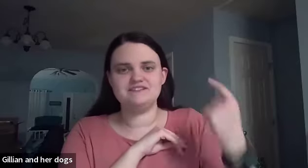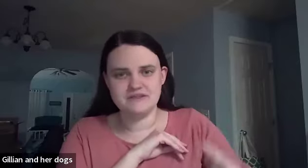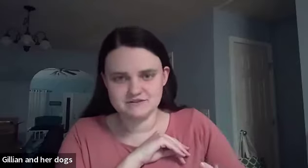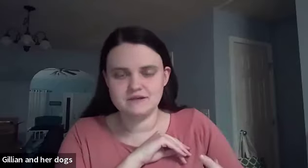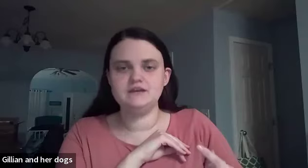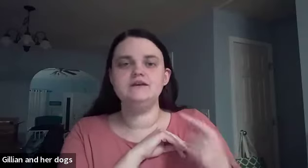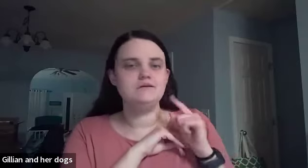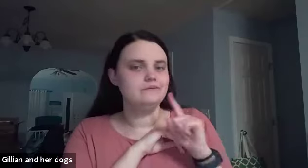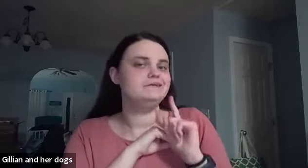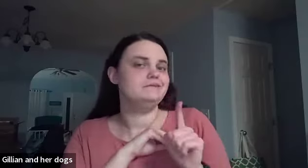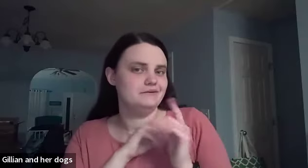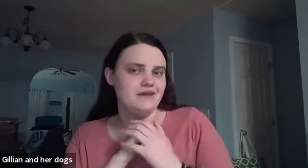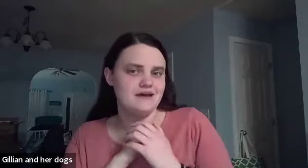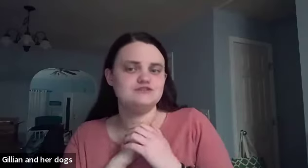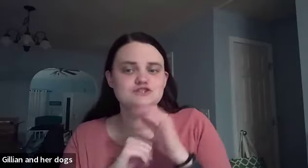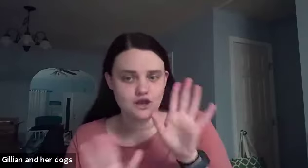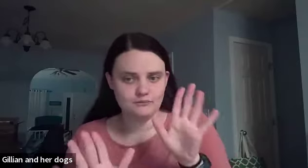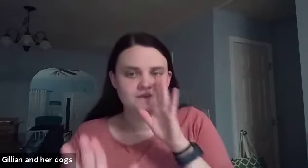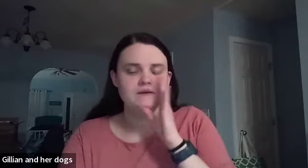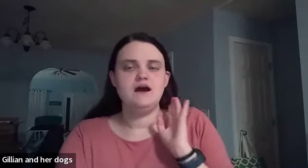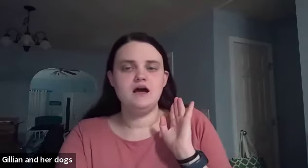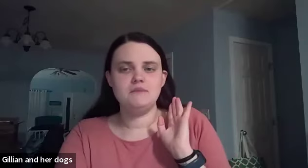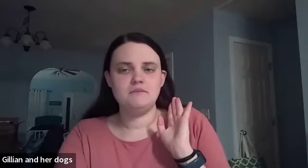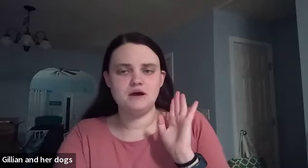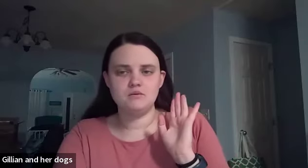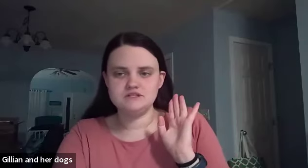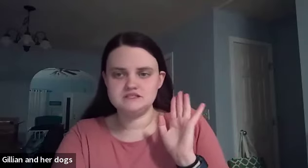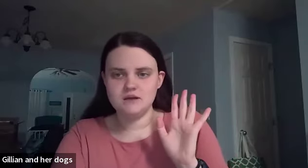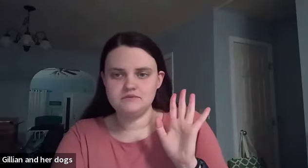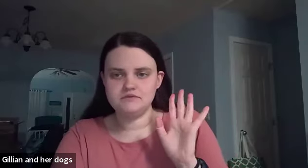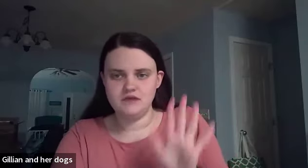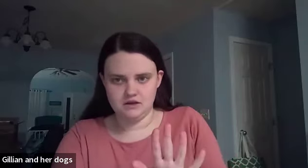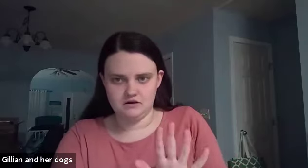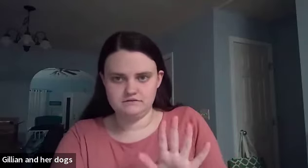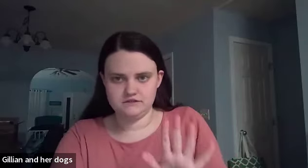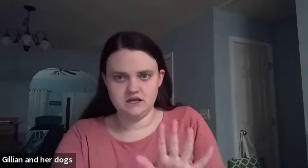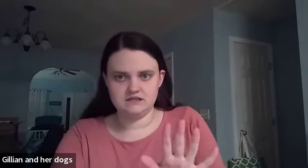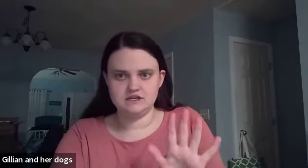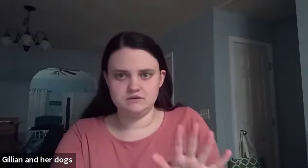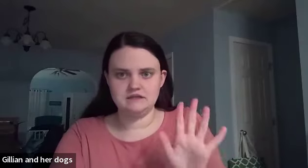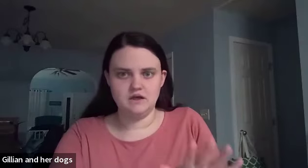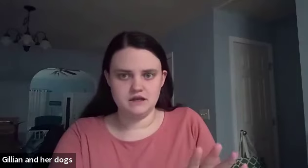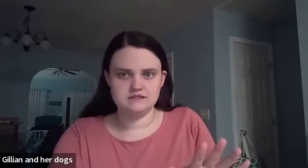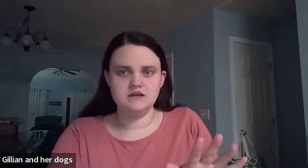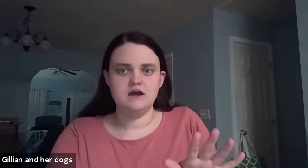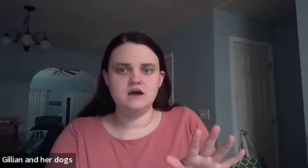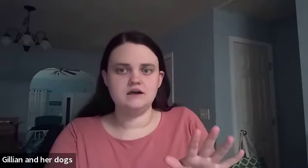go to the next one. I'm like, no, we don't know that. So, but we'll stop there for tonight because I know it was a lot.